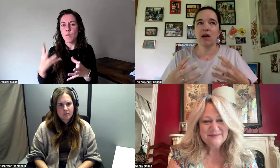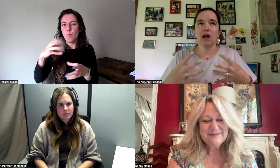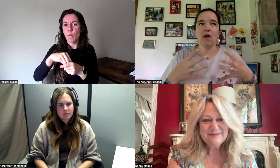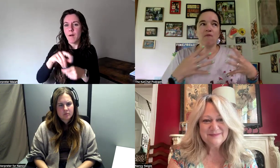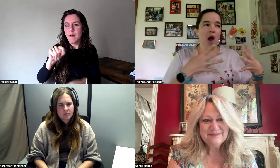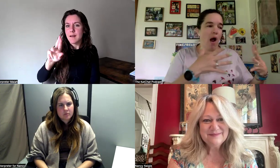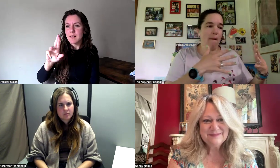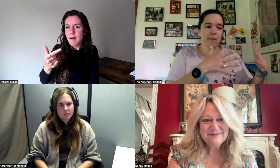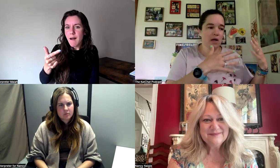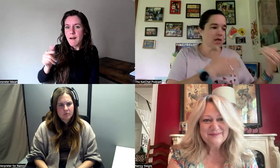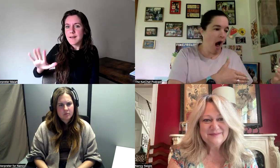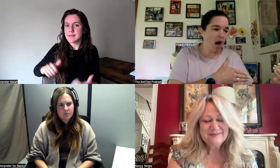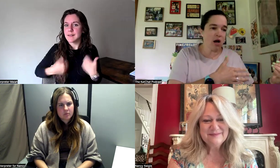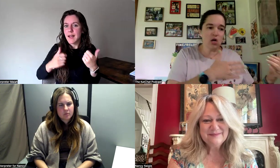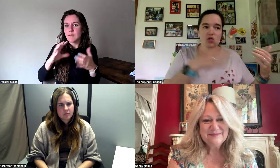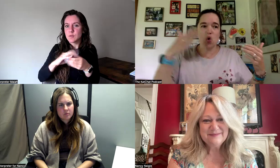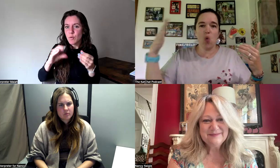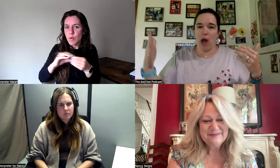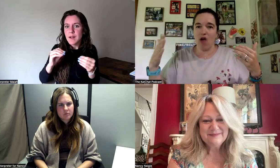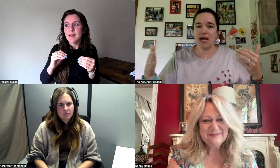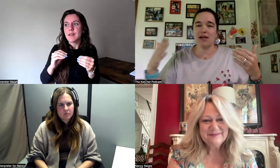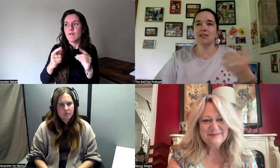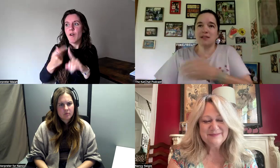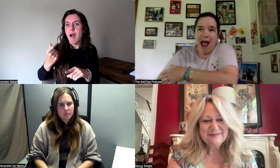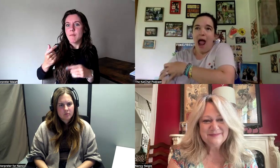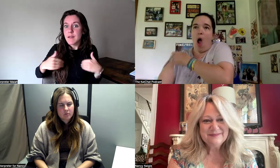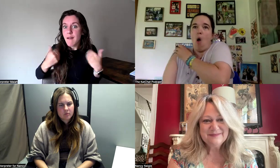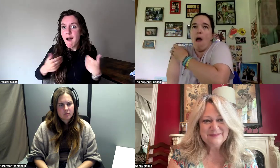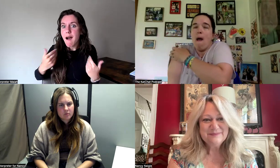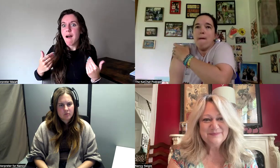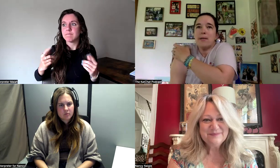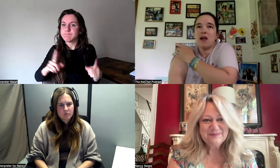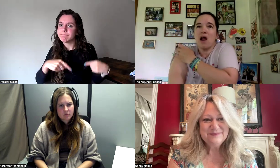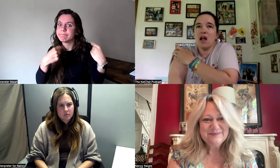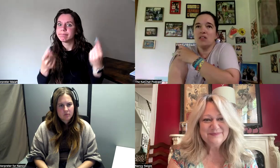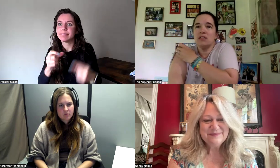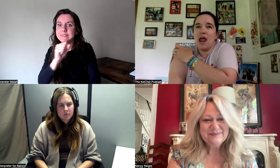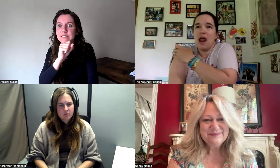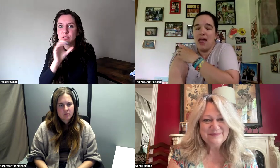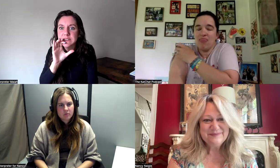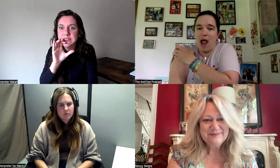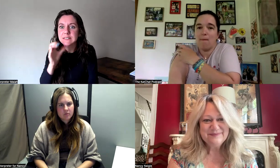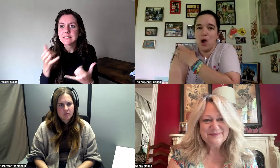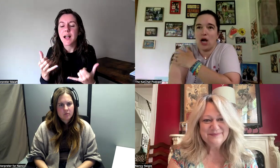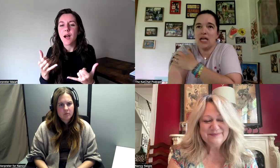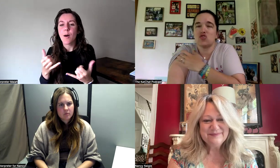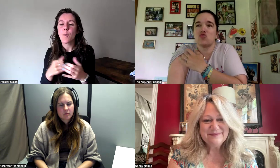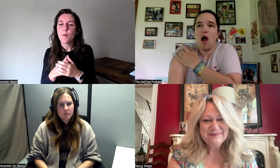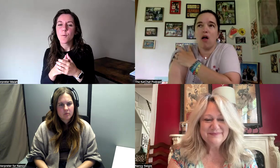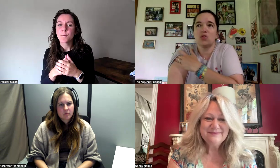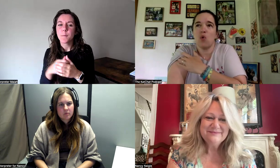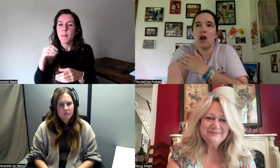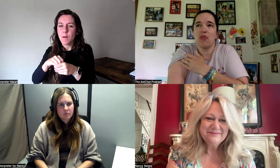life from young to where he is now, because in that book